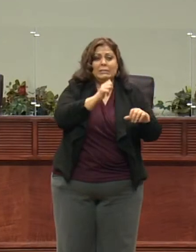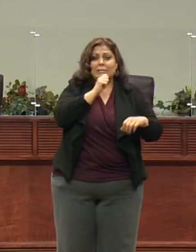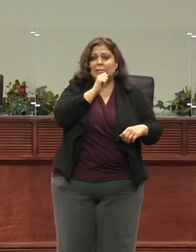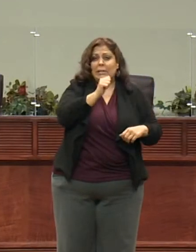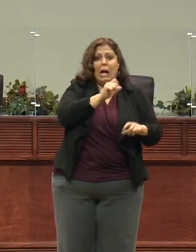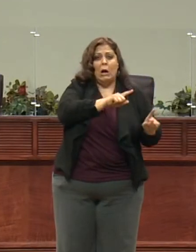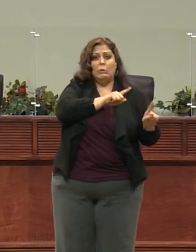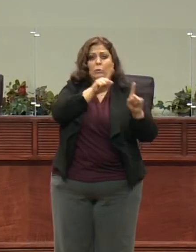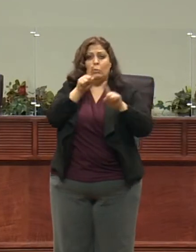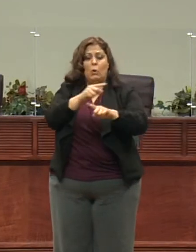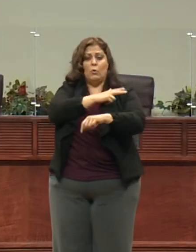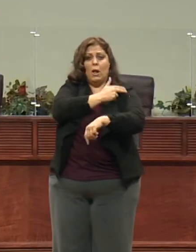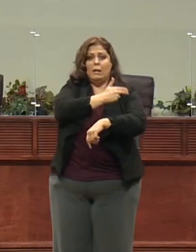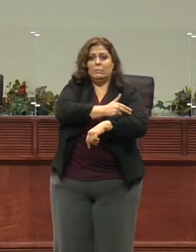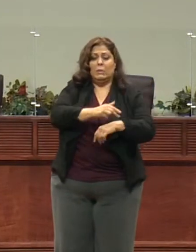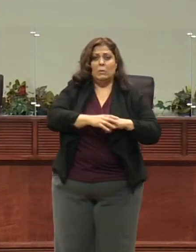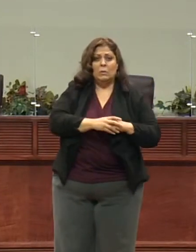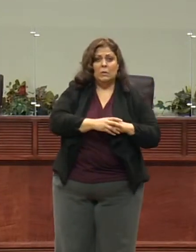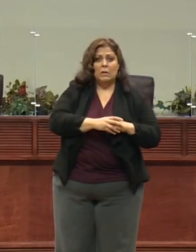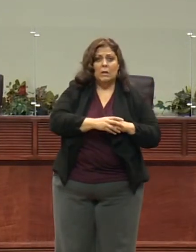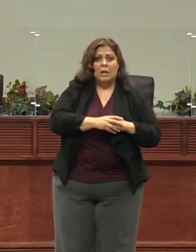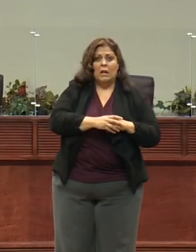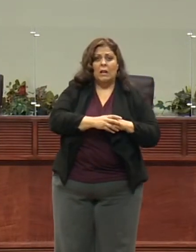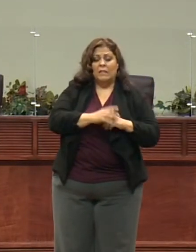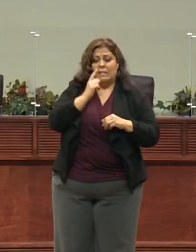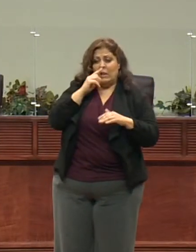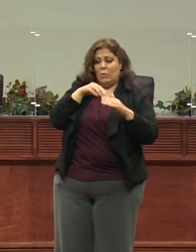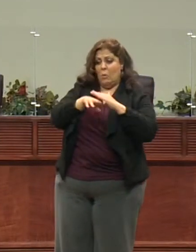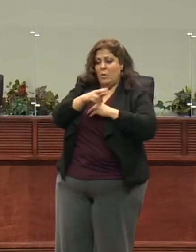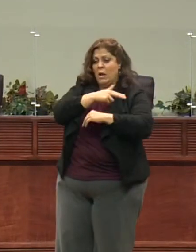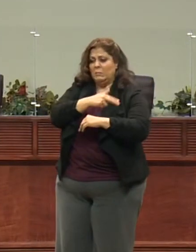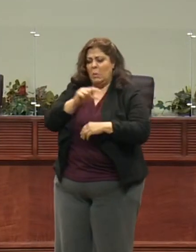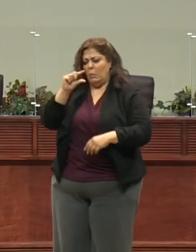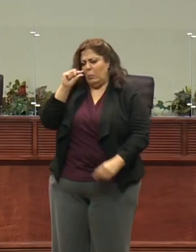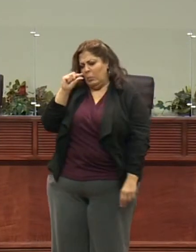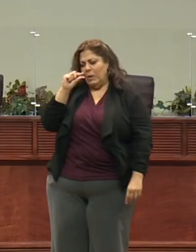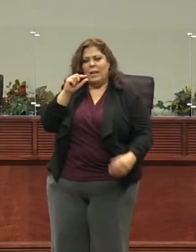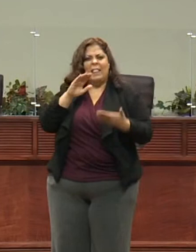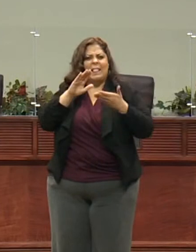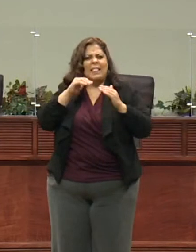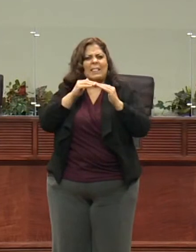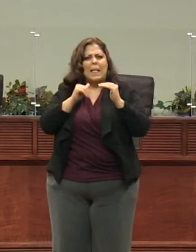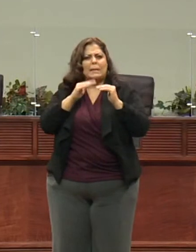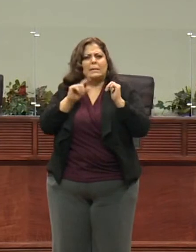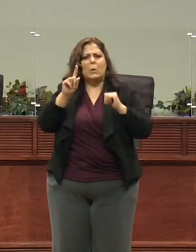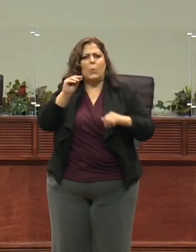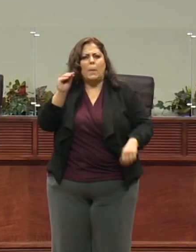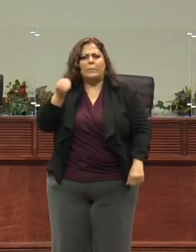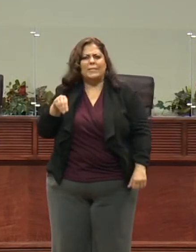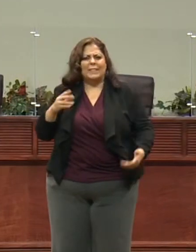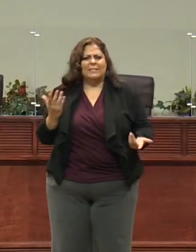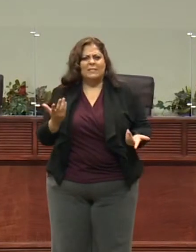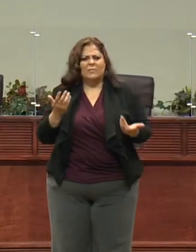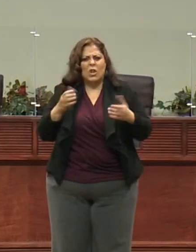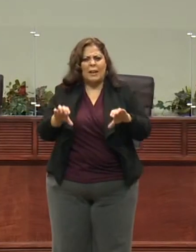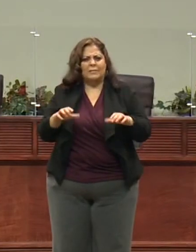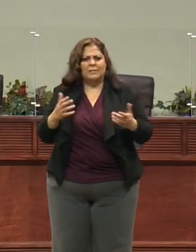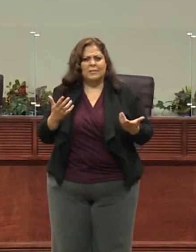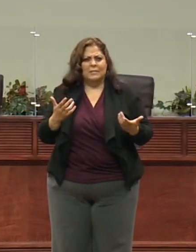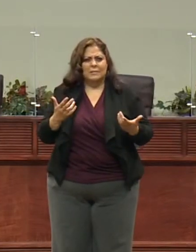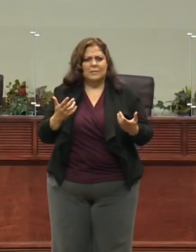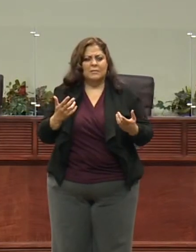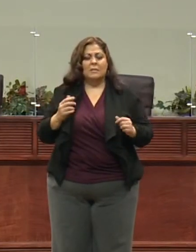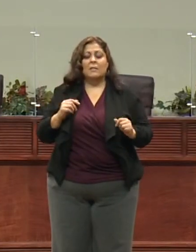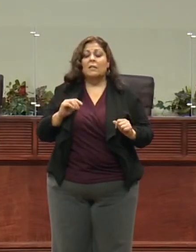hospitalized are very low, are probably way less than 1%. The other thing that I want to